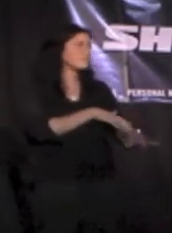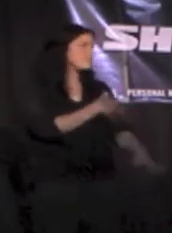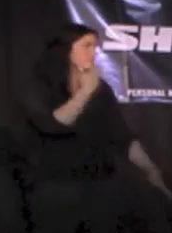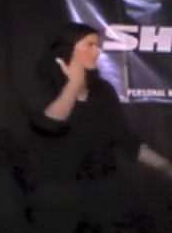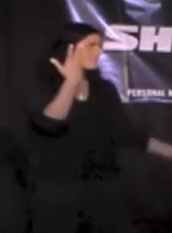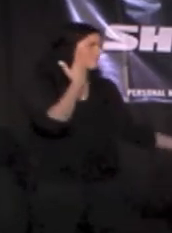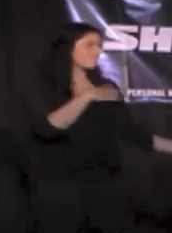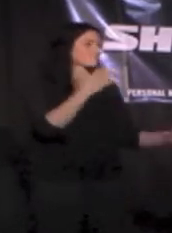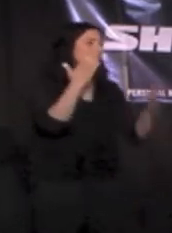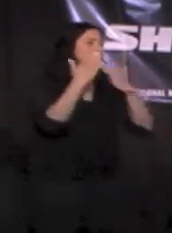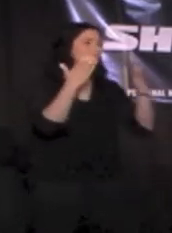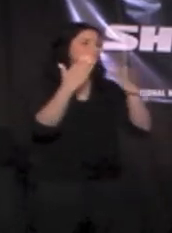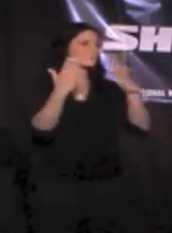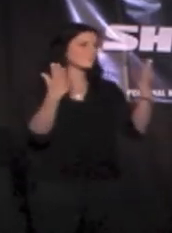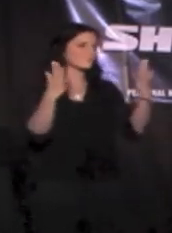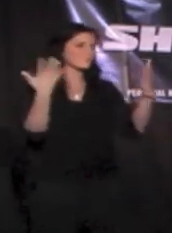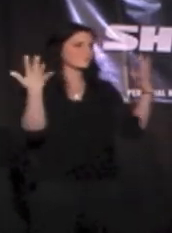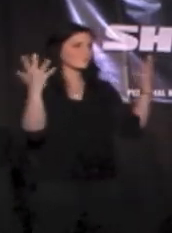Thank you very much